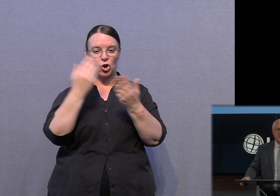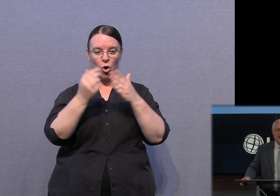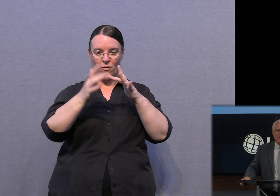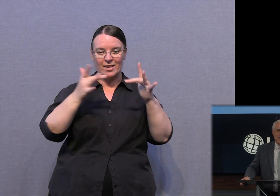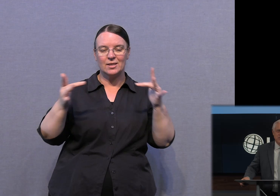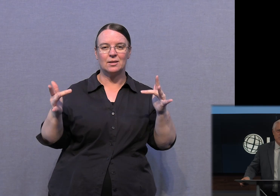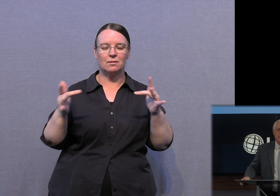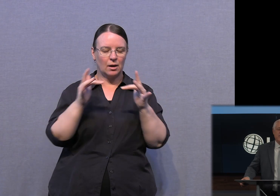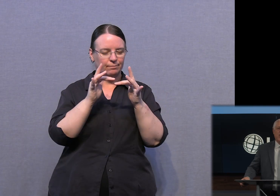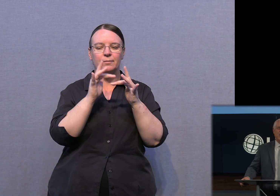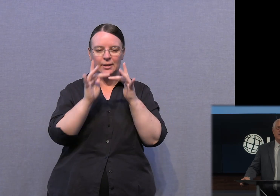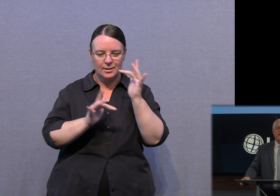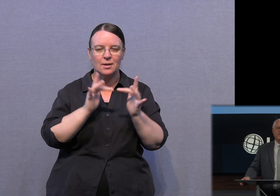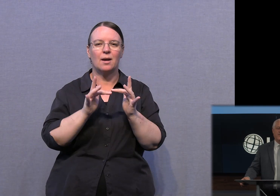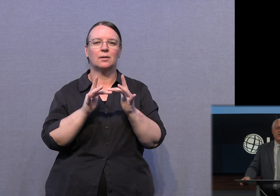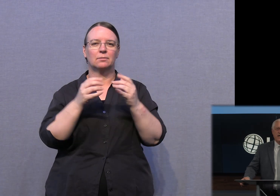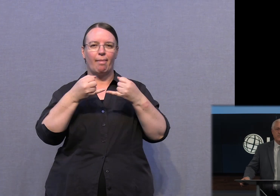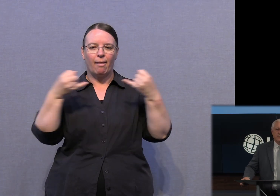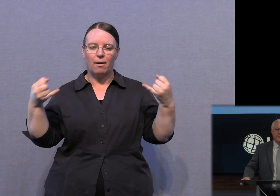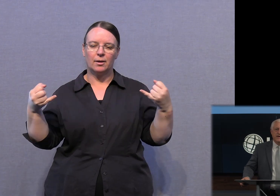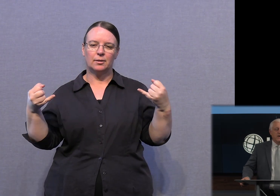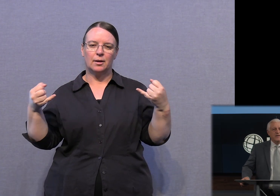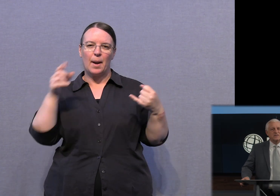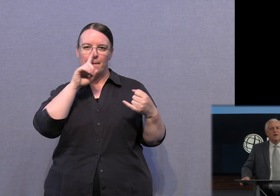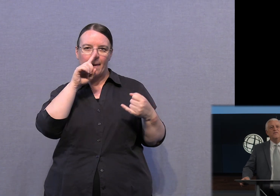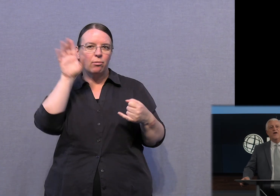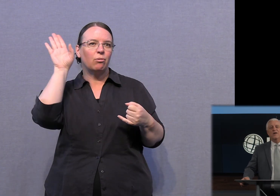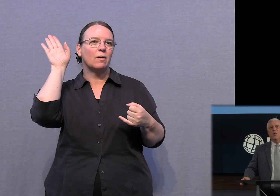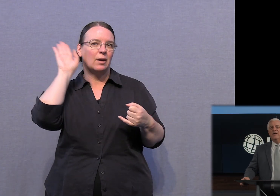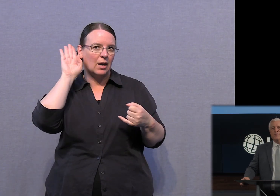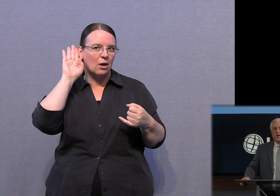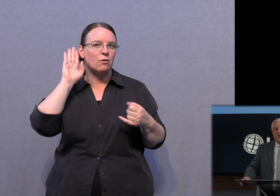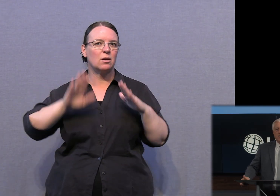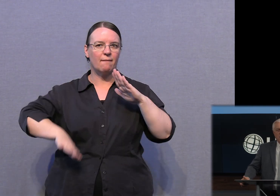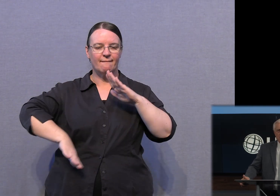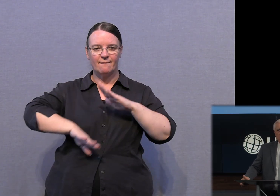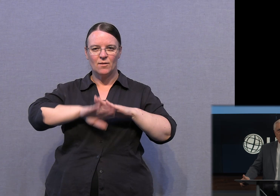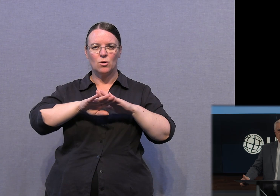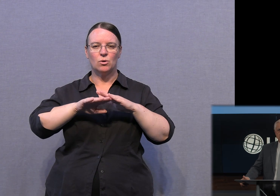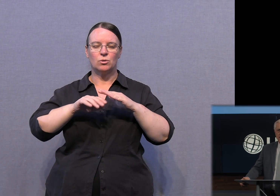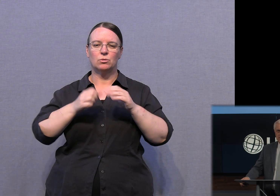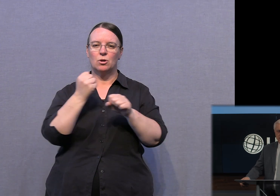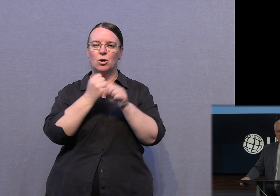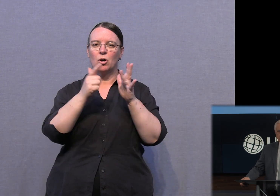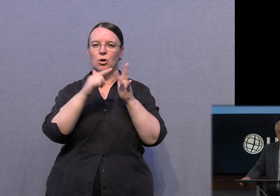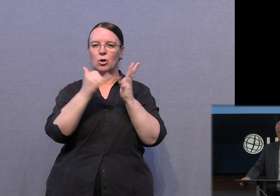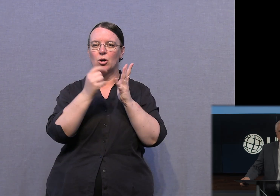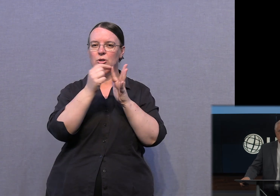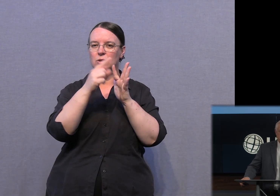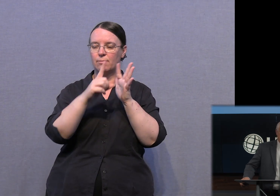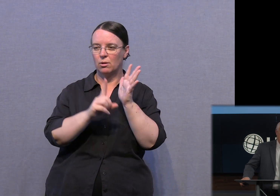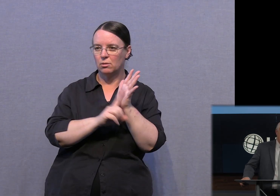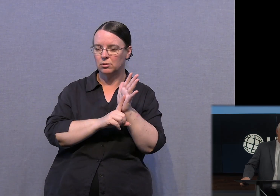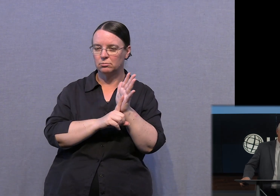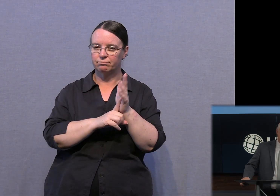the apostolic message. People have heard the full gospel. There have been some who've fallen away from the Lord that have been reluctant to come to church,